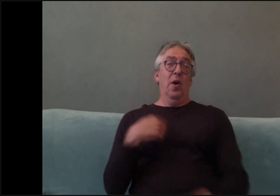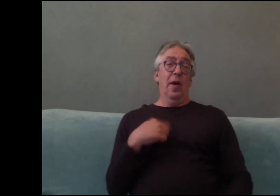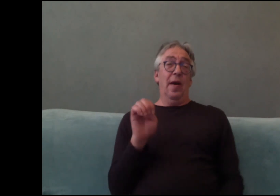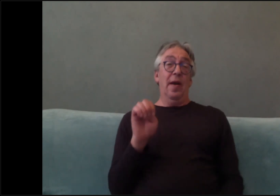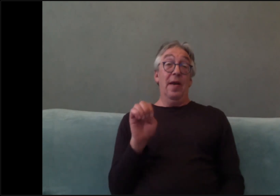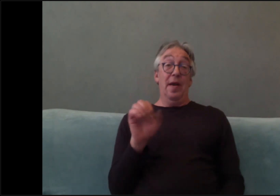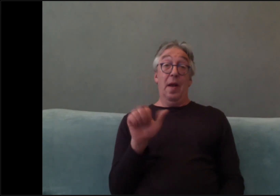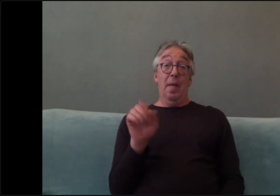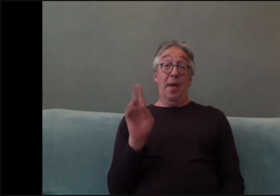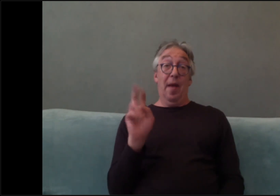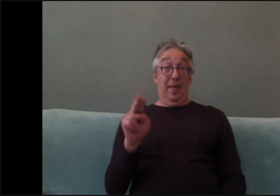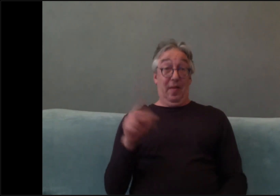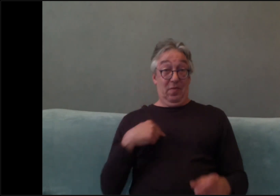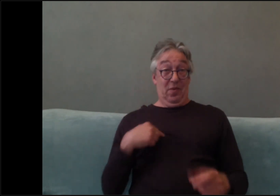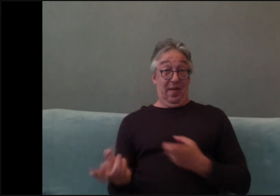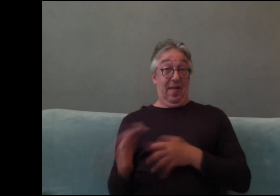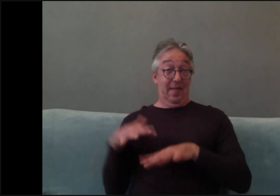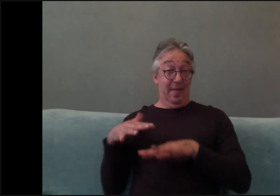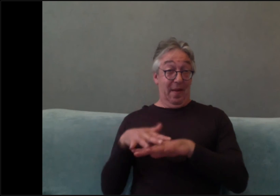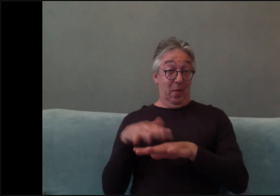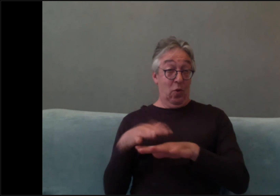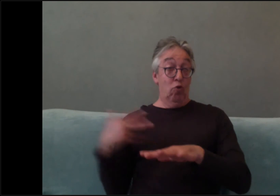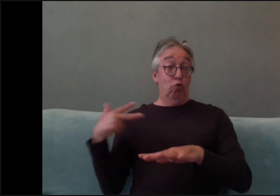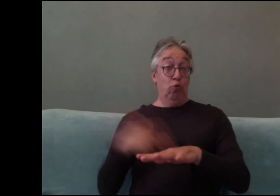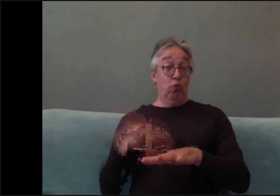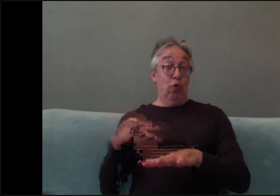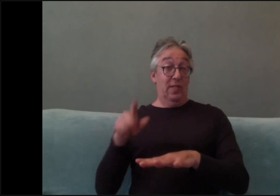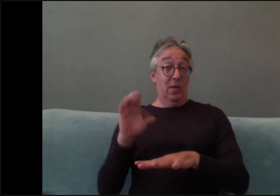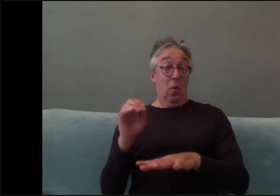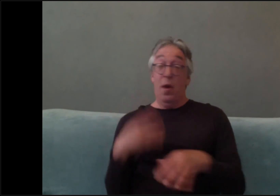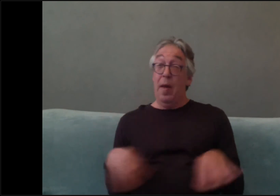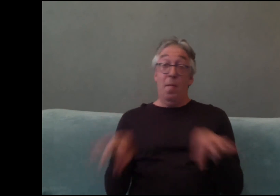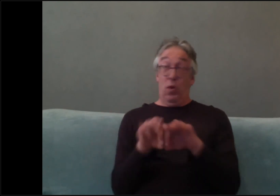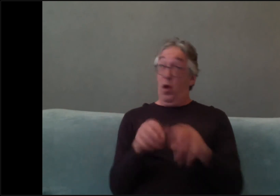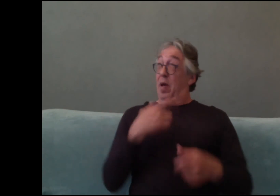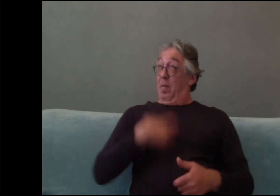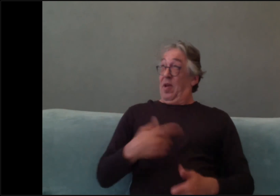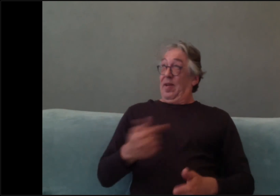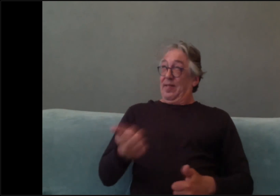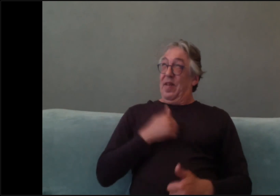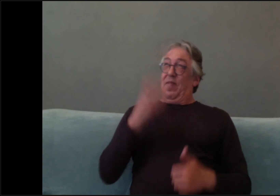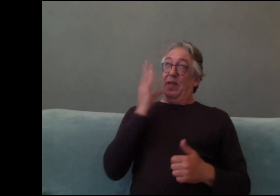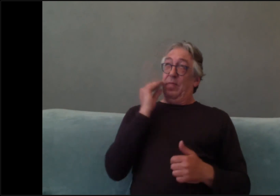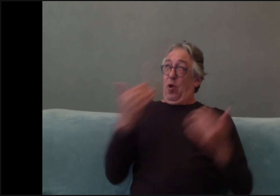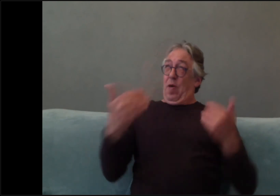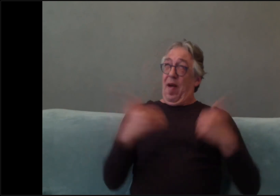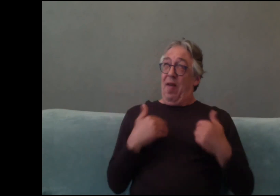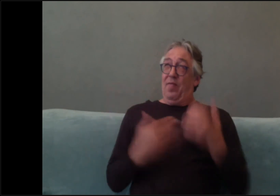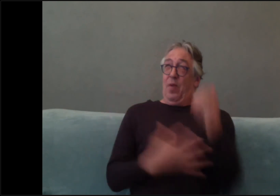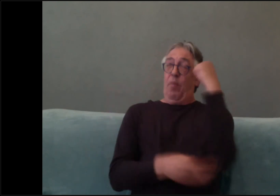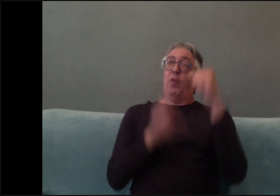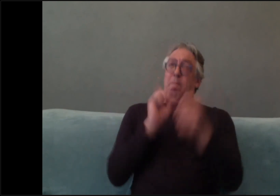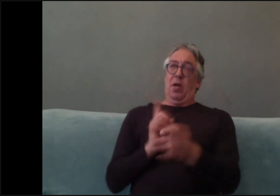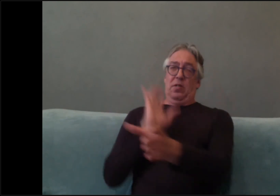key that civil society organizations and people experiencing poverty are fully involved in these processes, as this is